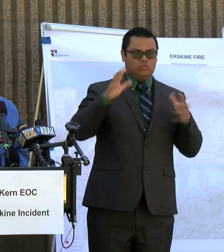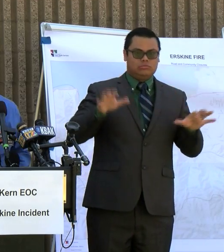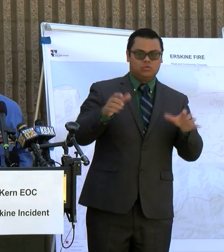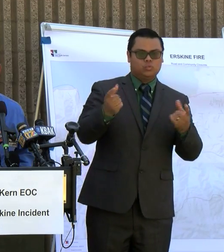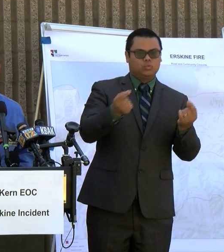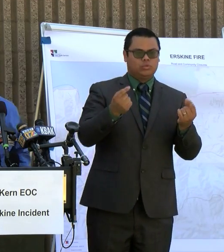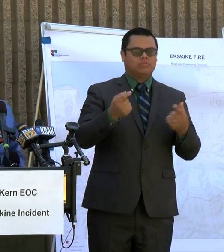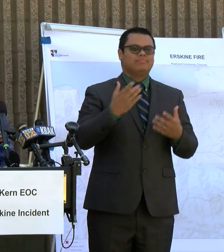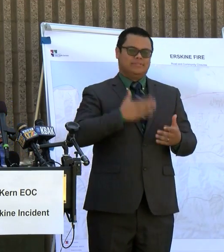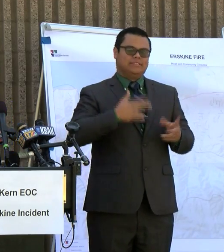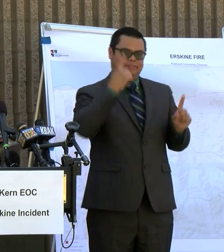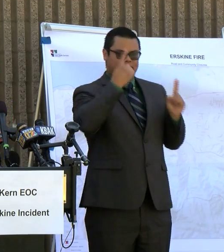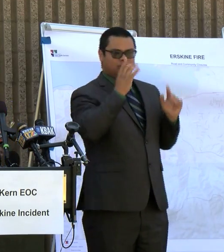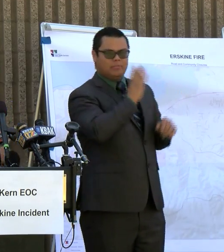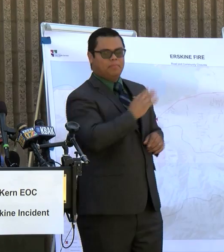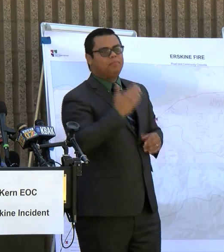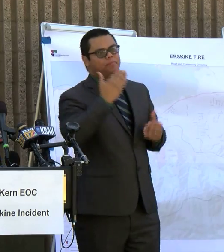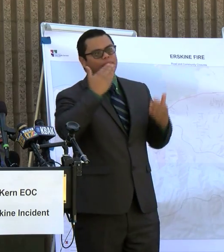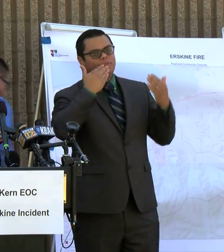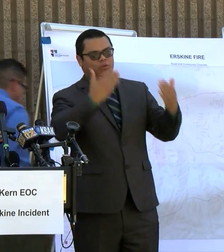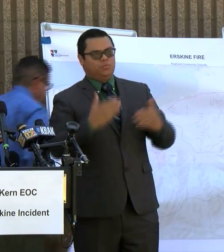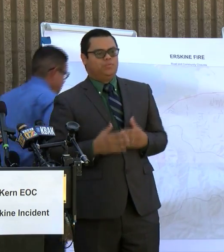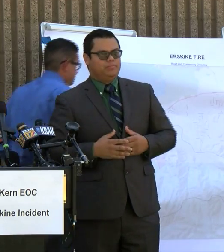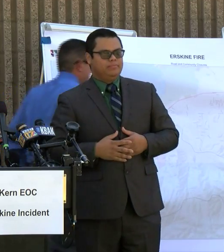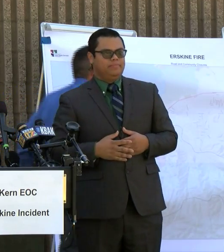Okay, thank you.